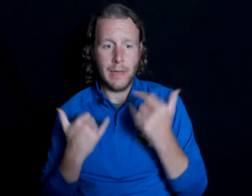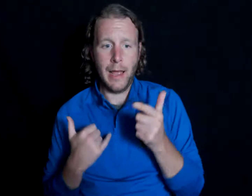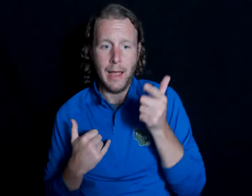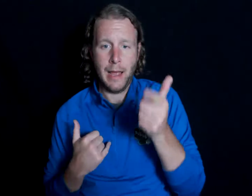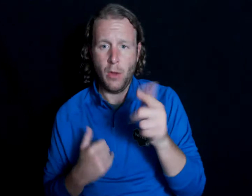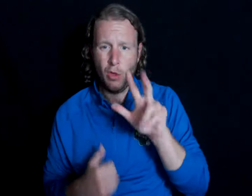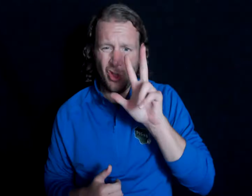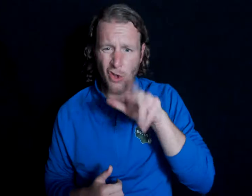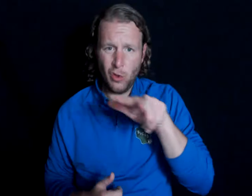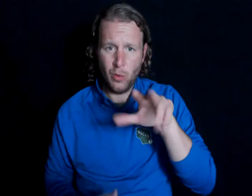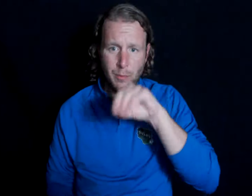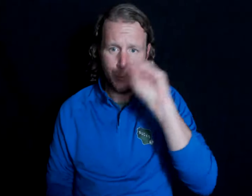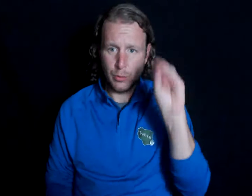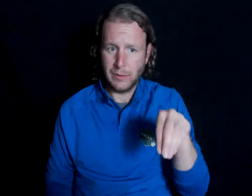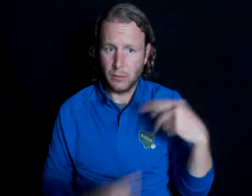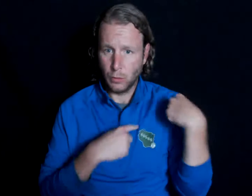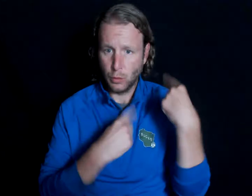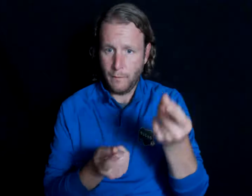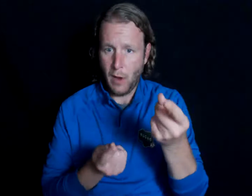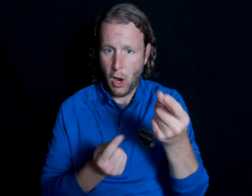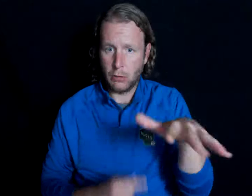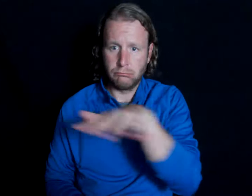33% from the field.